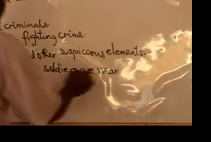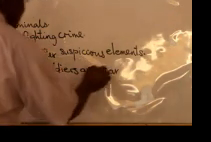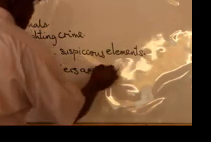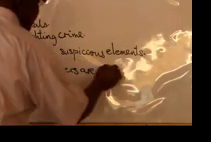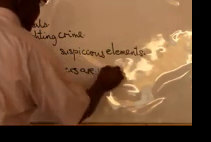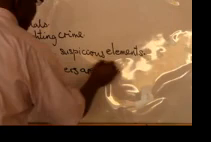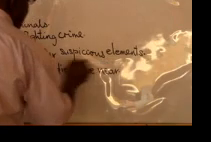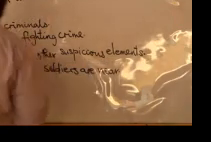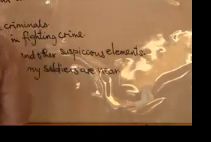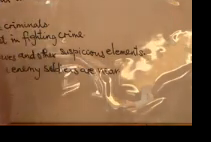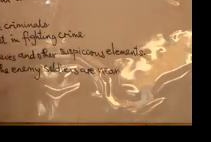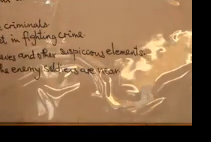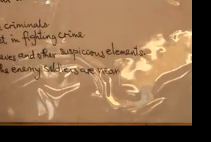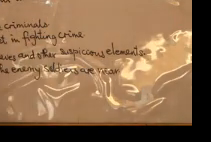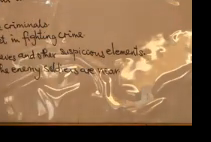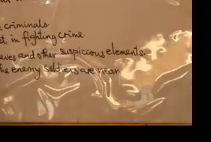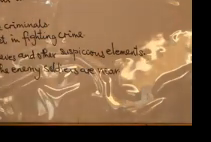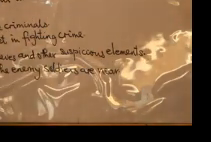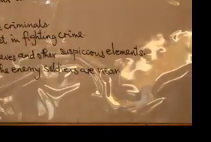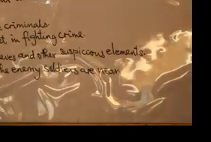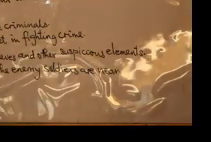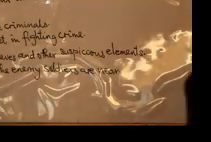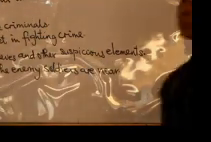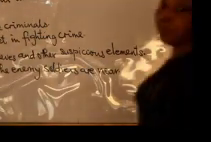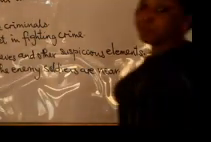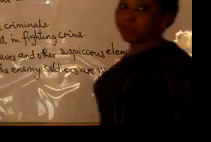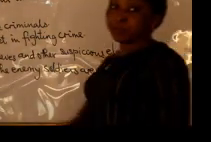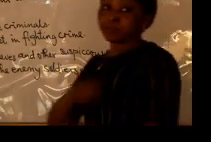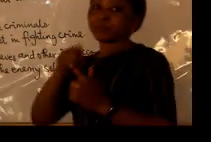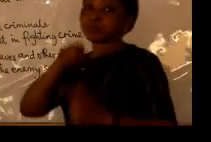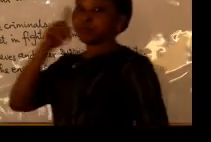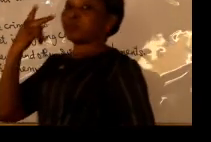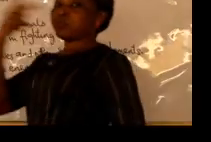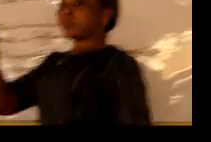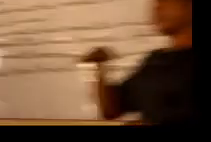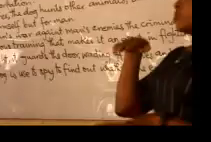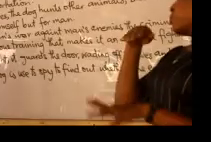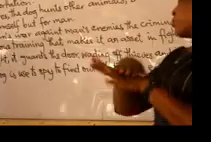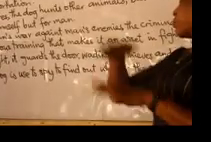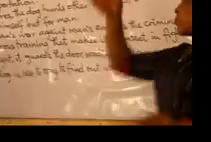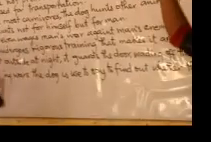okay? So when you look at this,